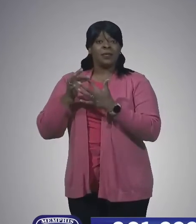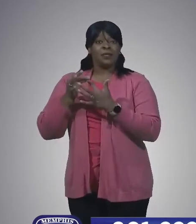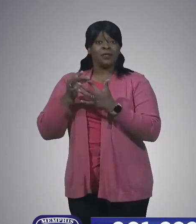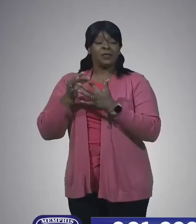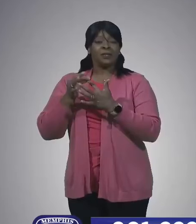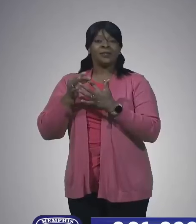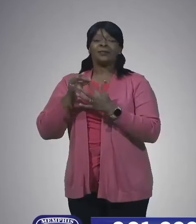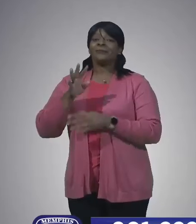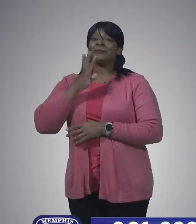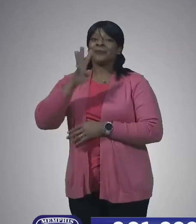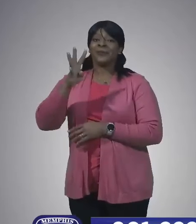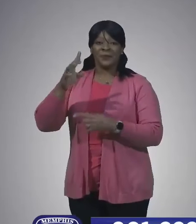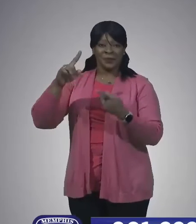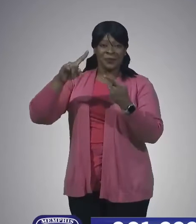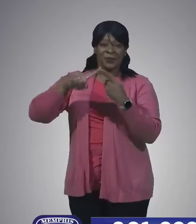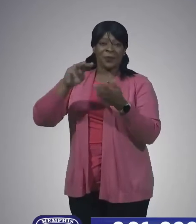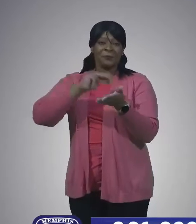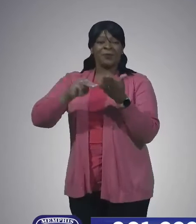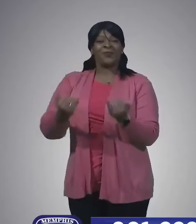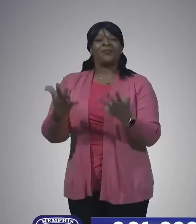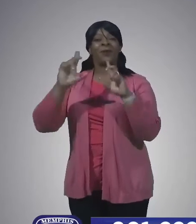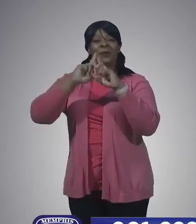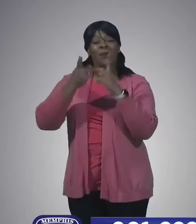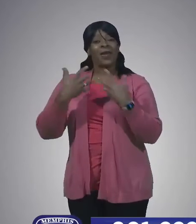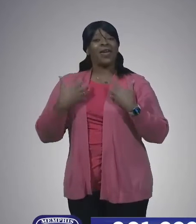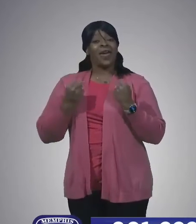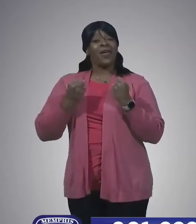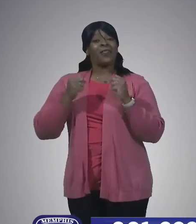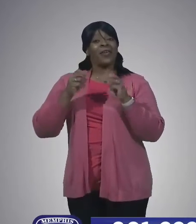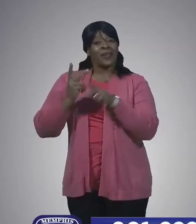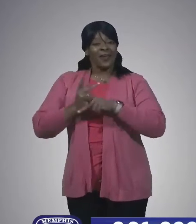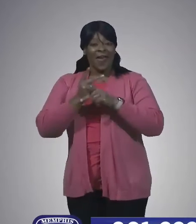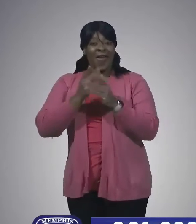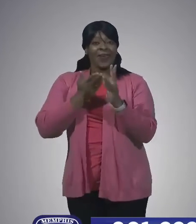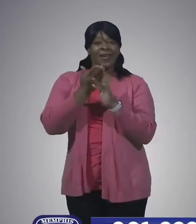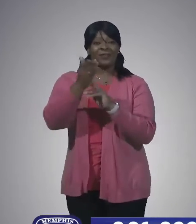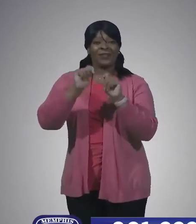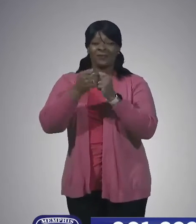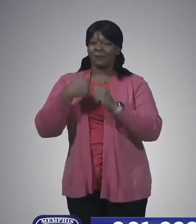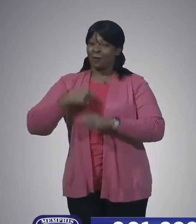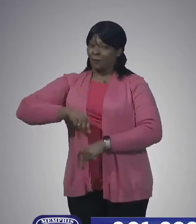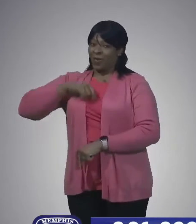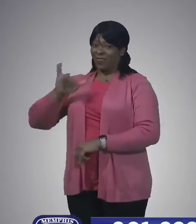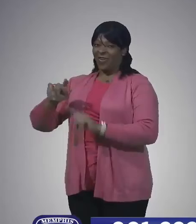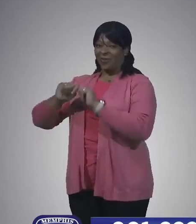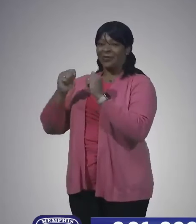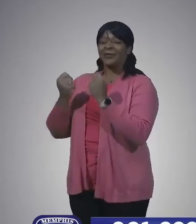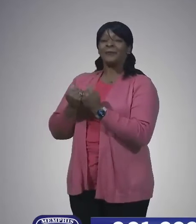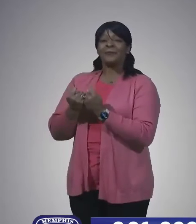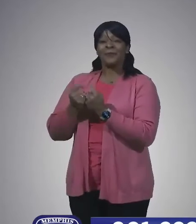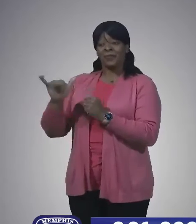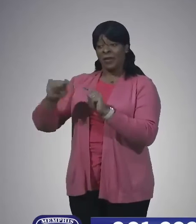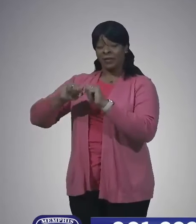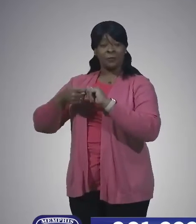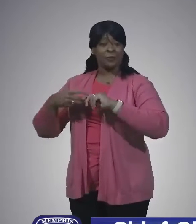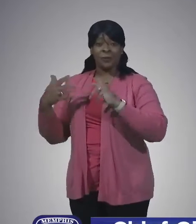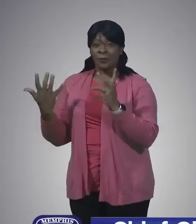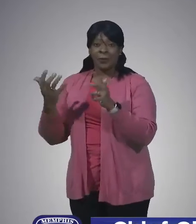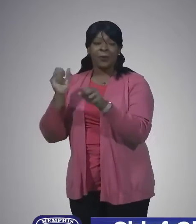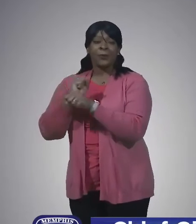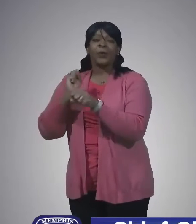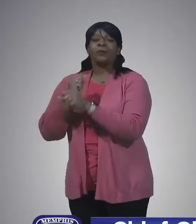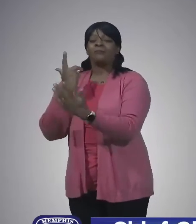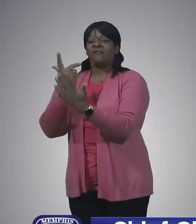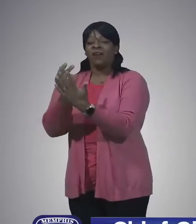shout out to the Memphis Fire Department Healthcare Navigators team, a team that I am very proud of. That team has been working to